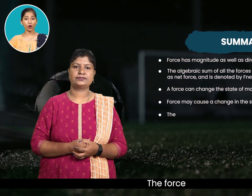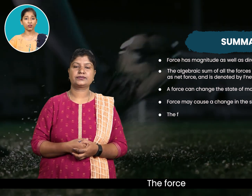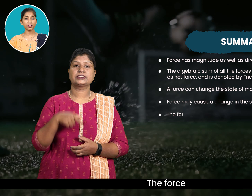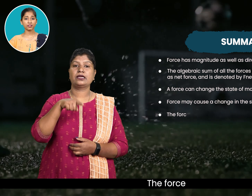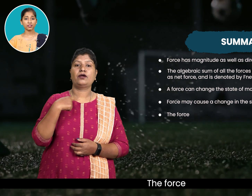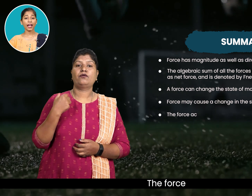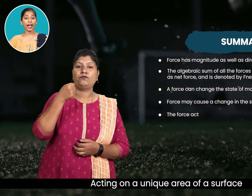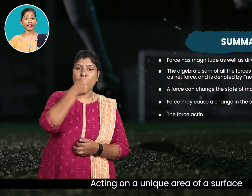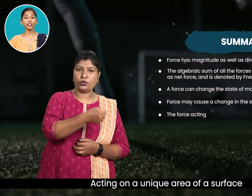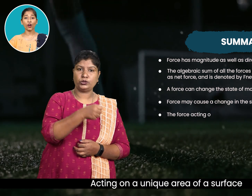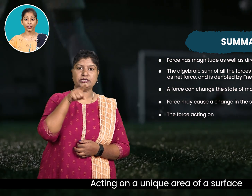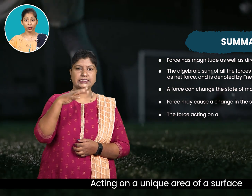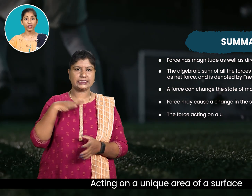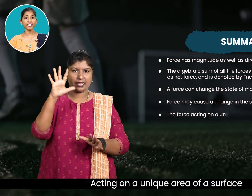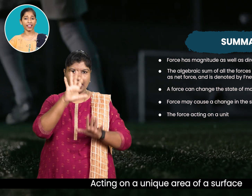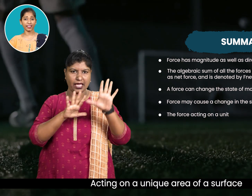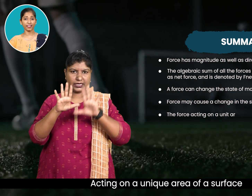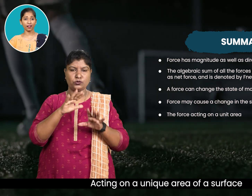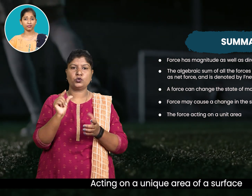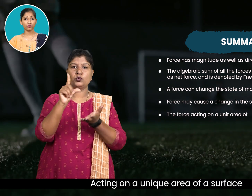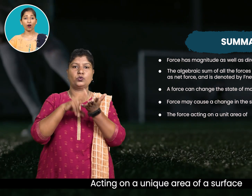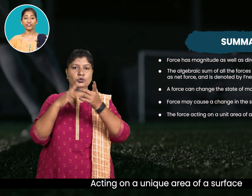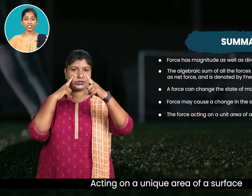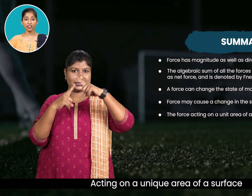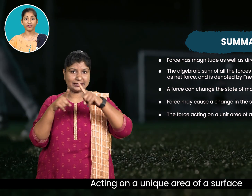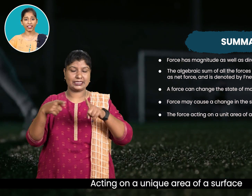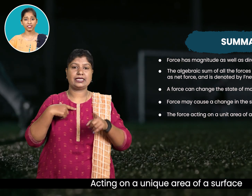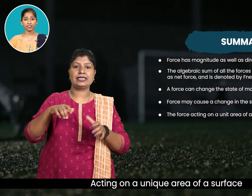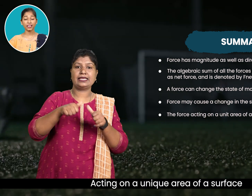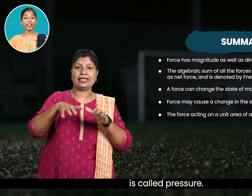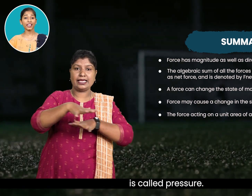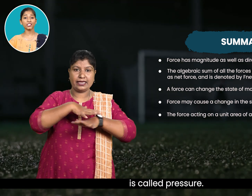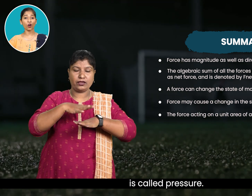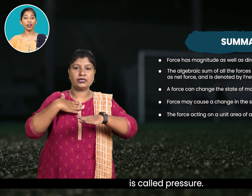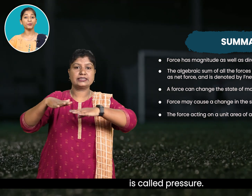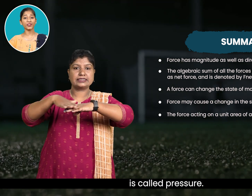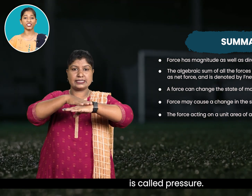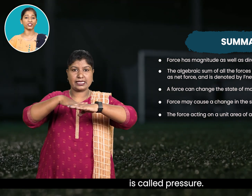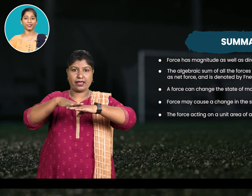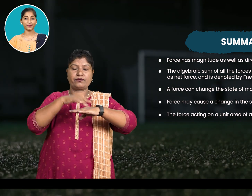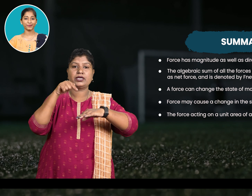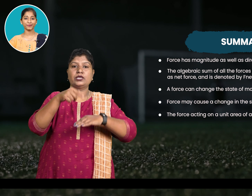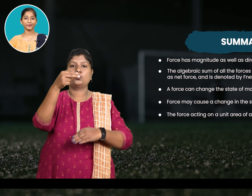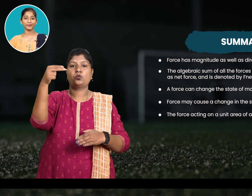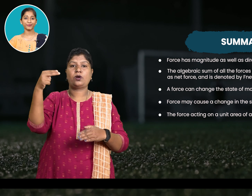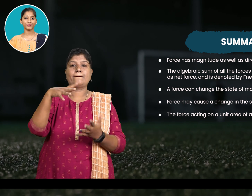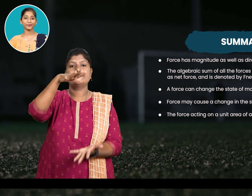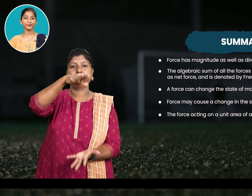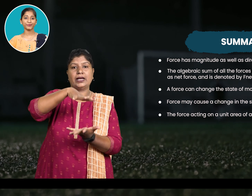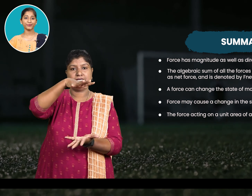A force acting on a unit area of a surface is called pressure.